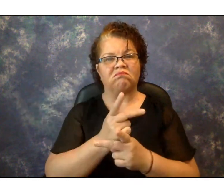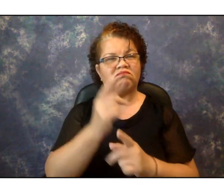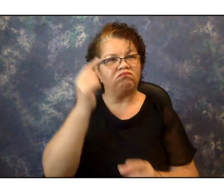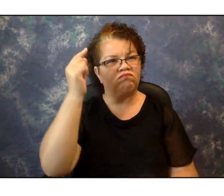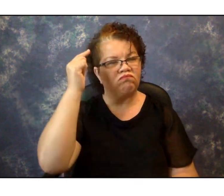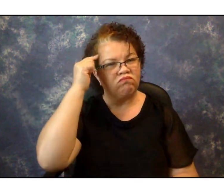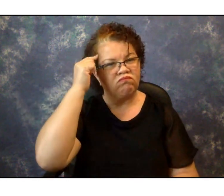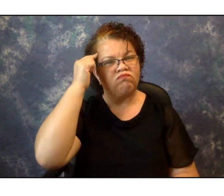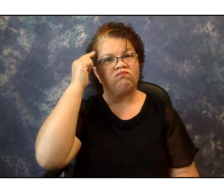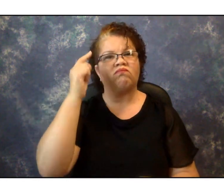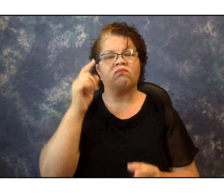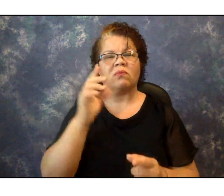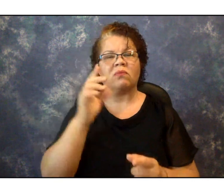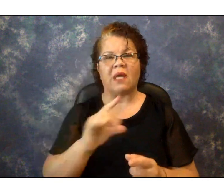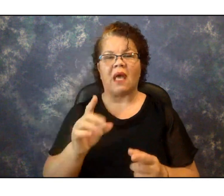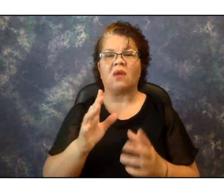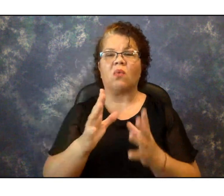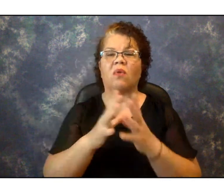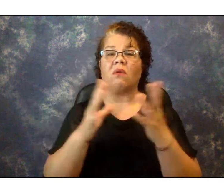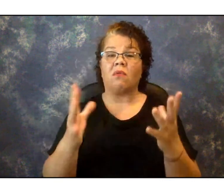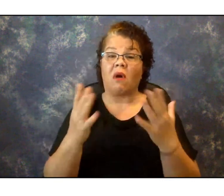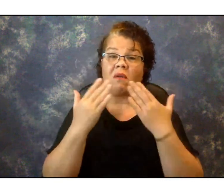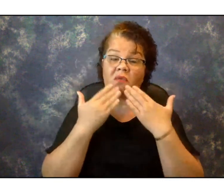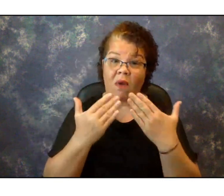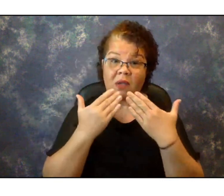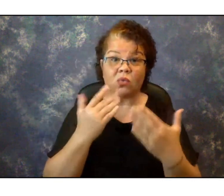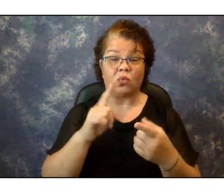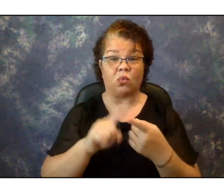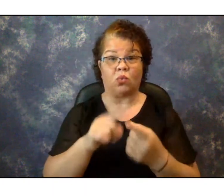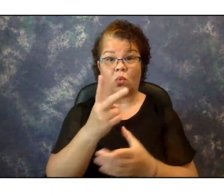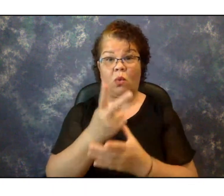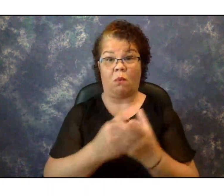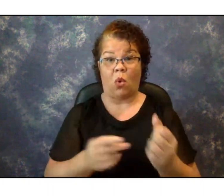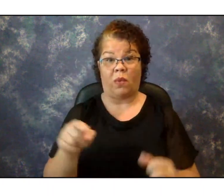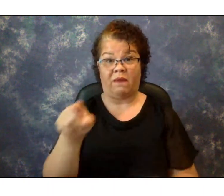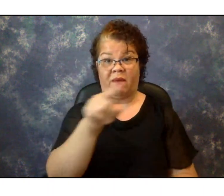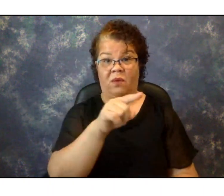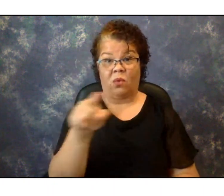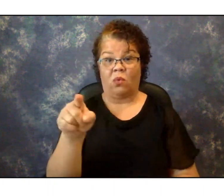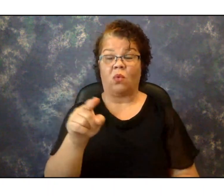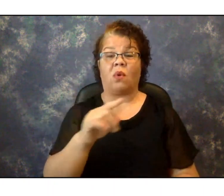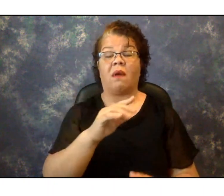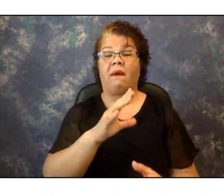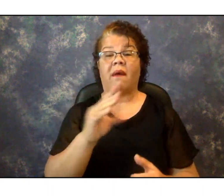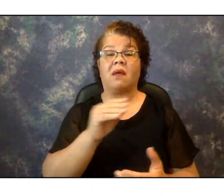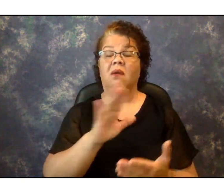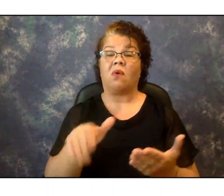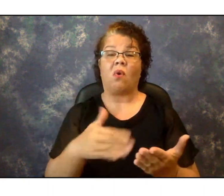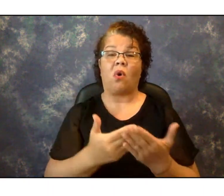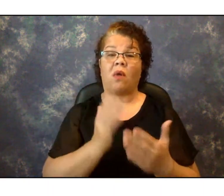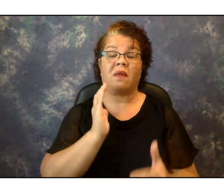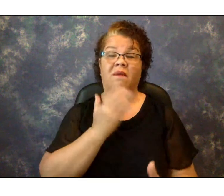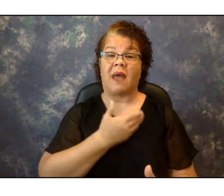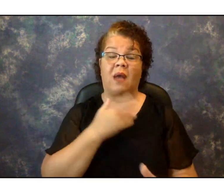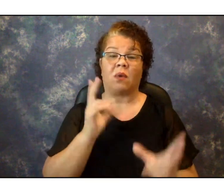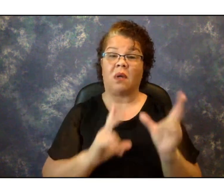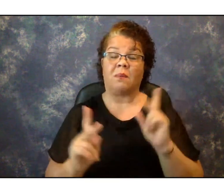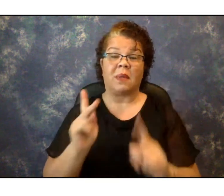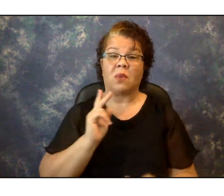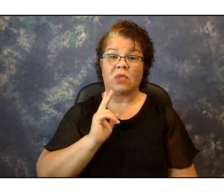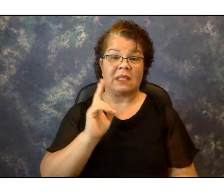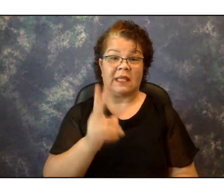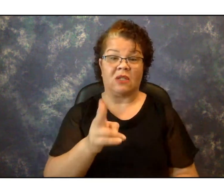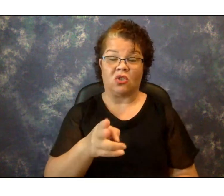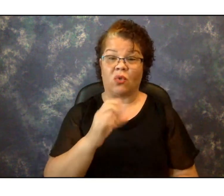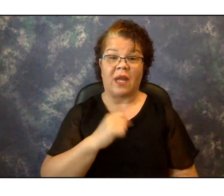gratitude to both of you and to all of our people's history and resilience that